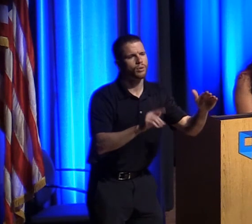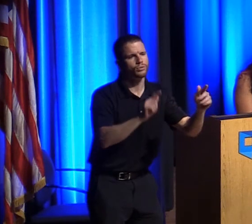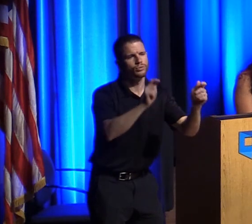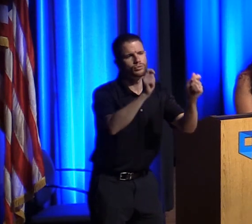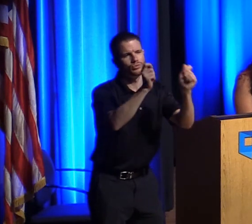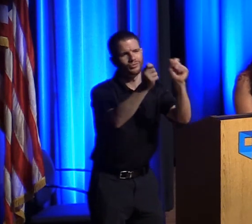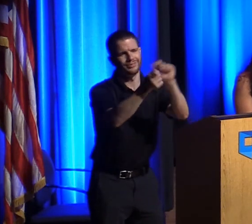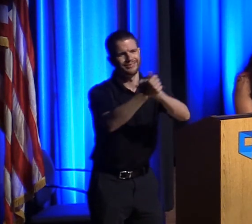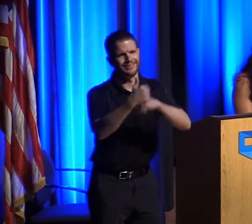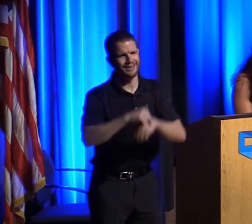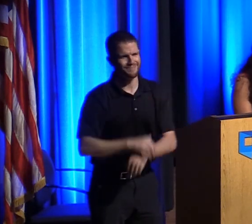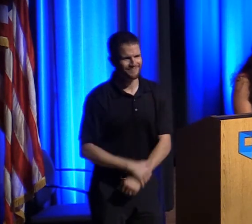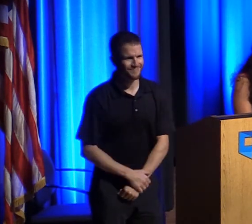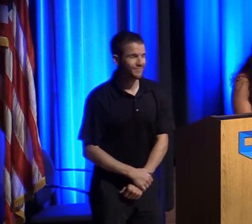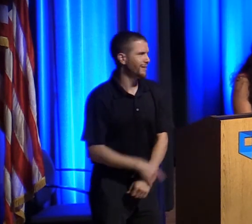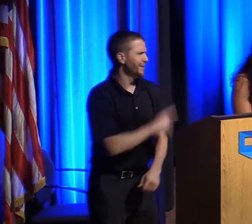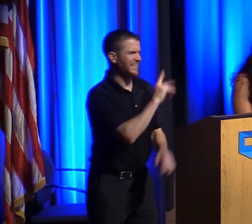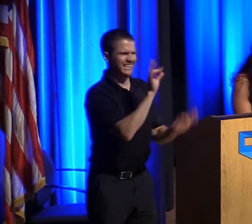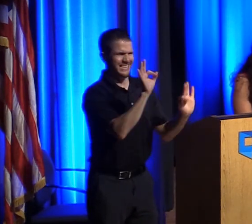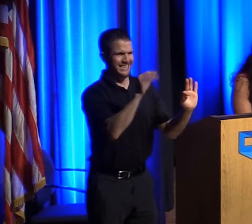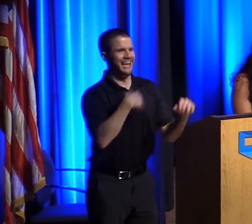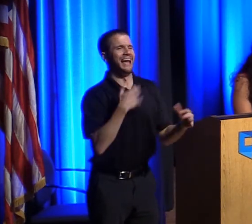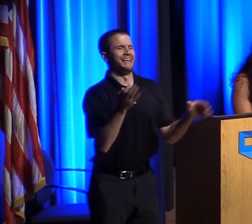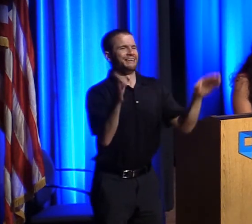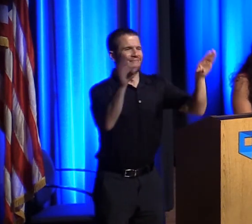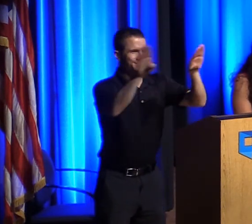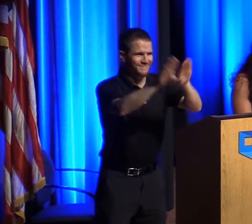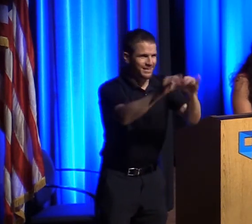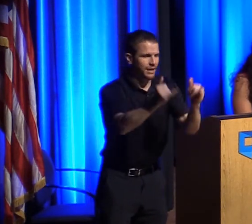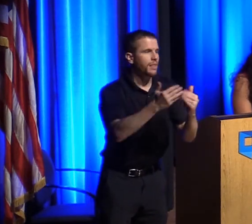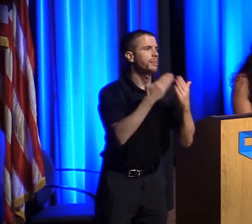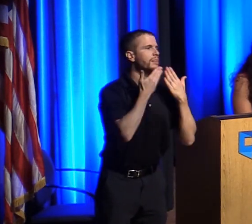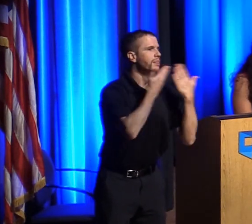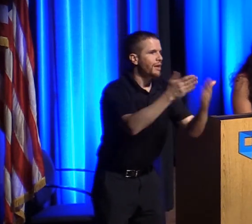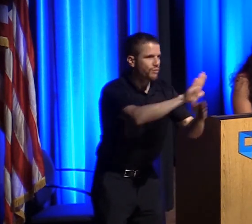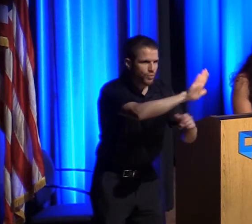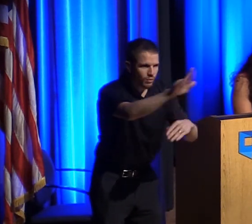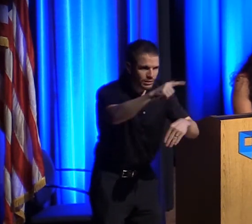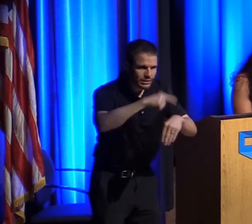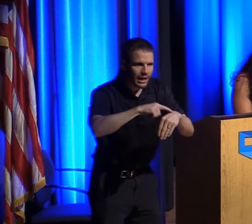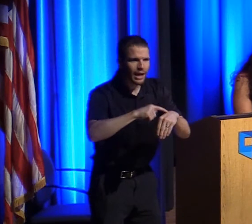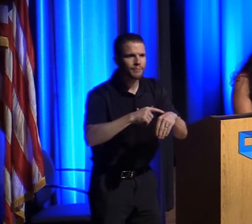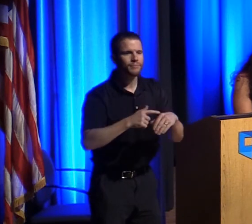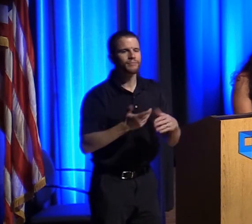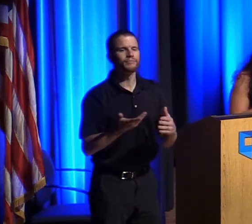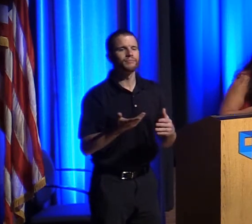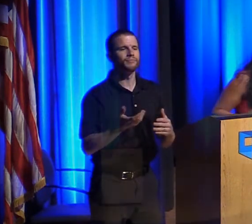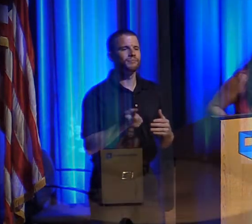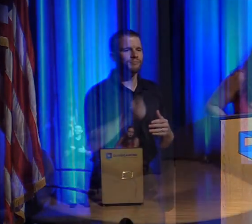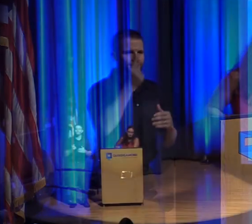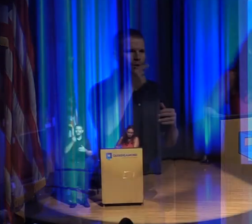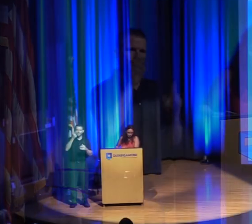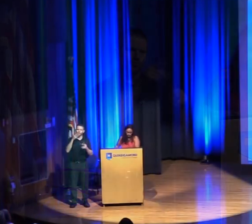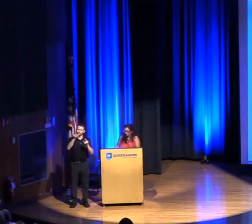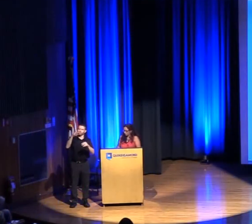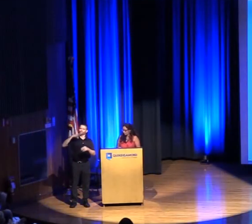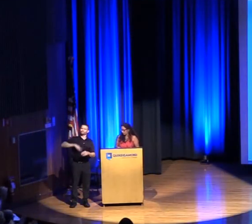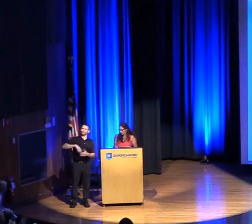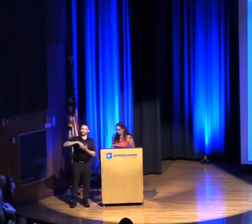wants to move on with the agenda, but I really appreciate your time and just wish you an amazing year with your learners. Thank you.